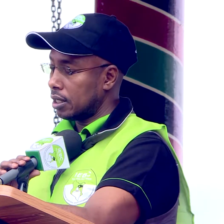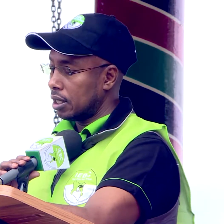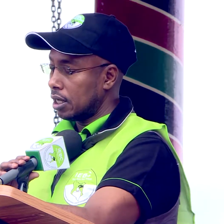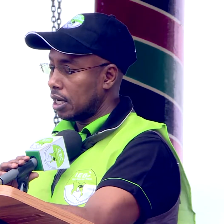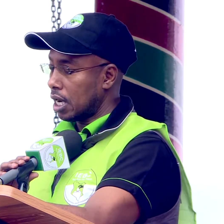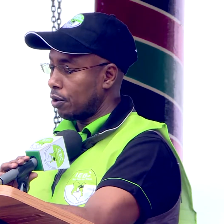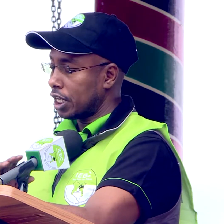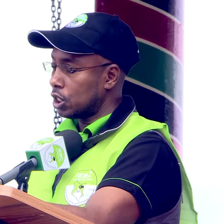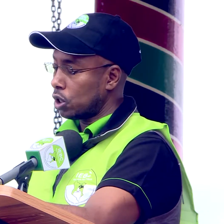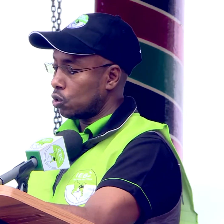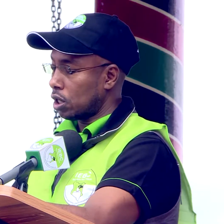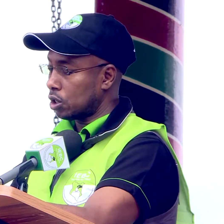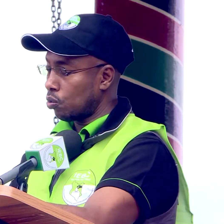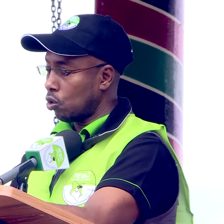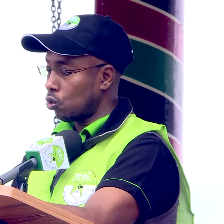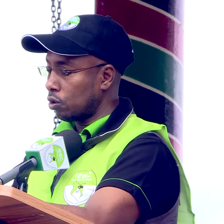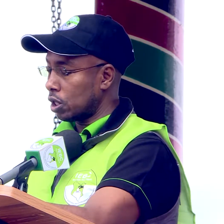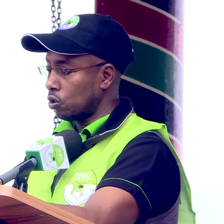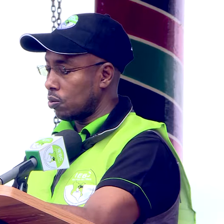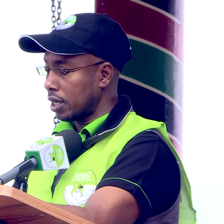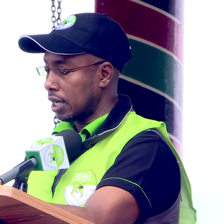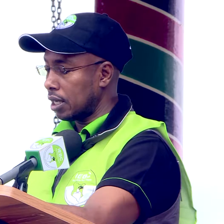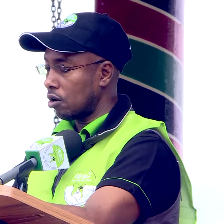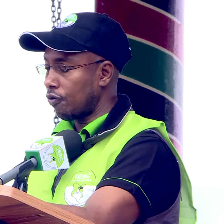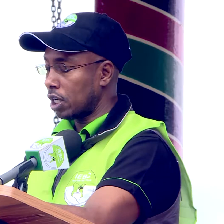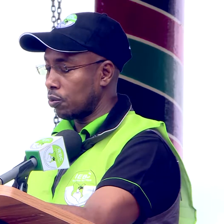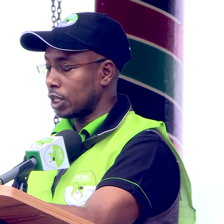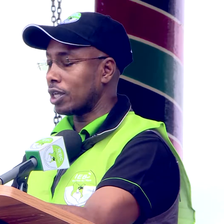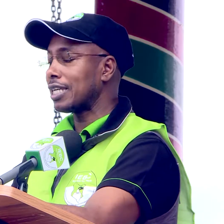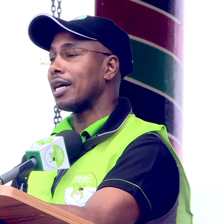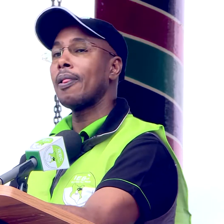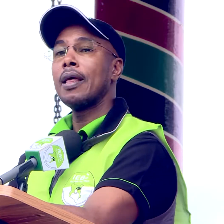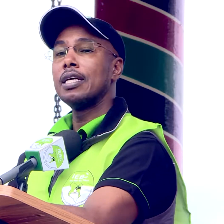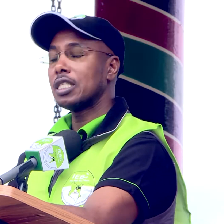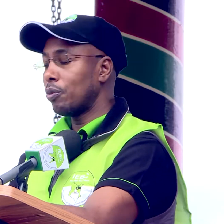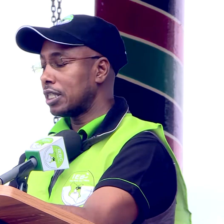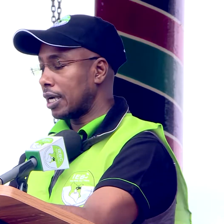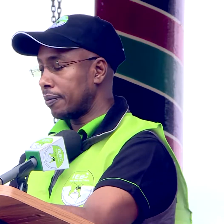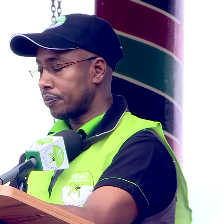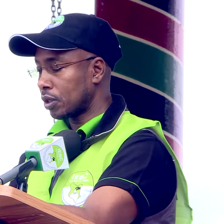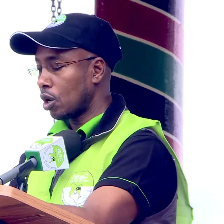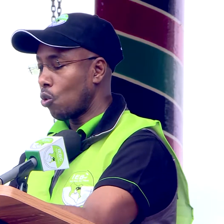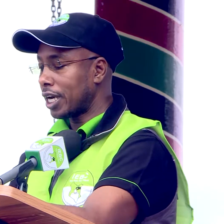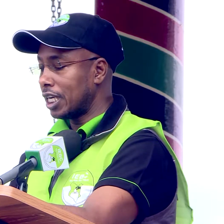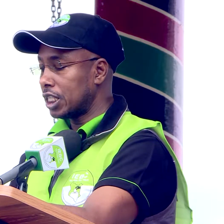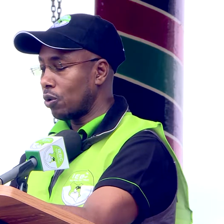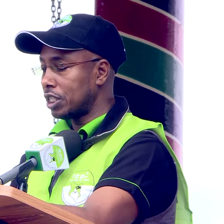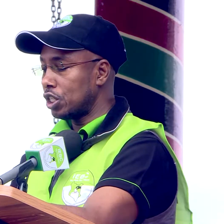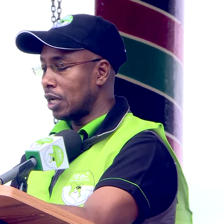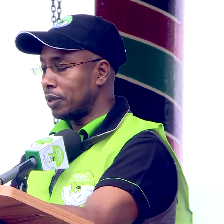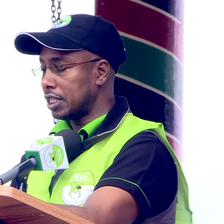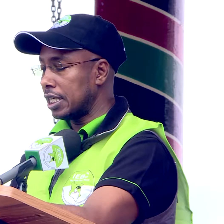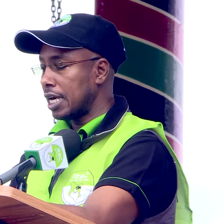kumwita mwenyekiti wetu wa Tume Huru ya Uchaguzi Bwana Wafula Chebukati. Kwa sasa nitamuita mwakilishi